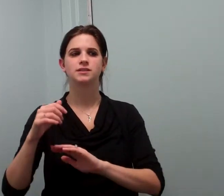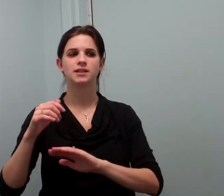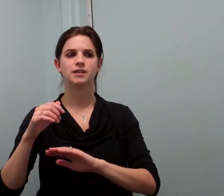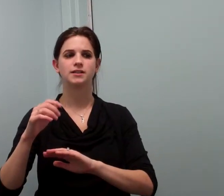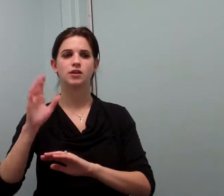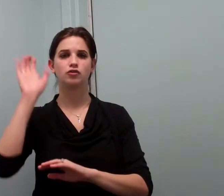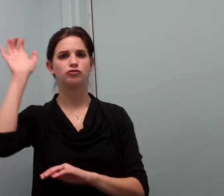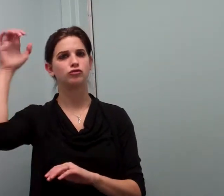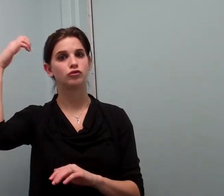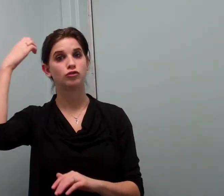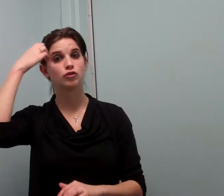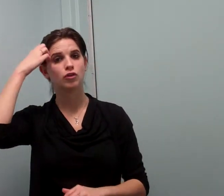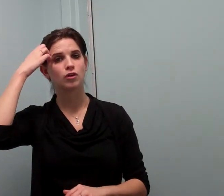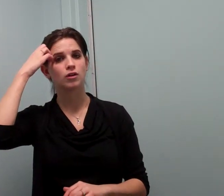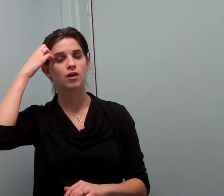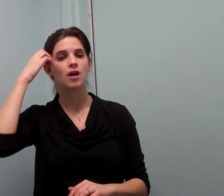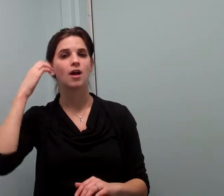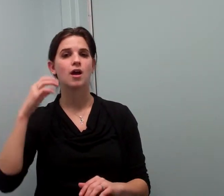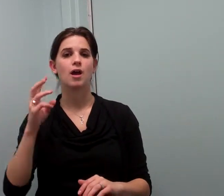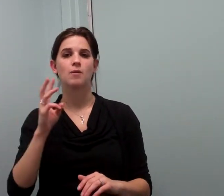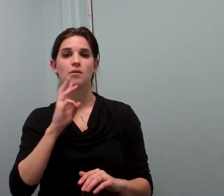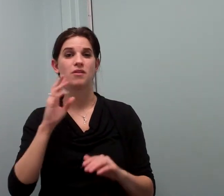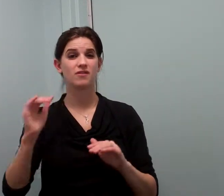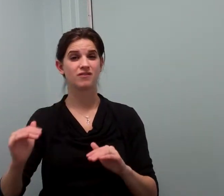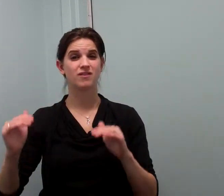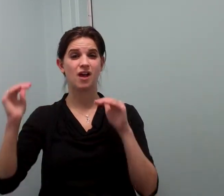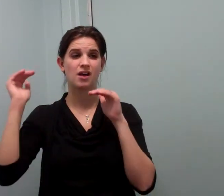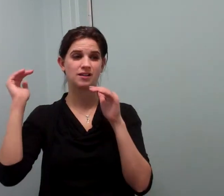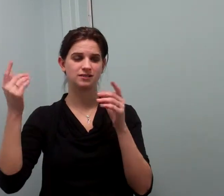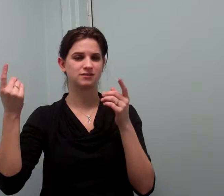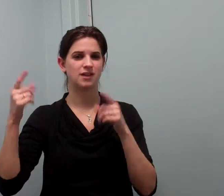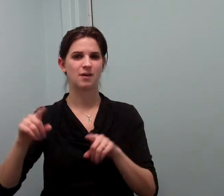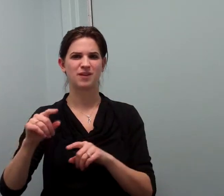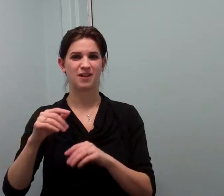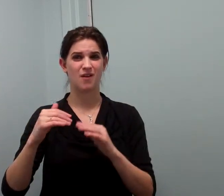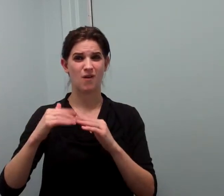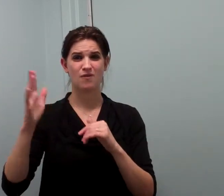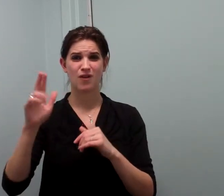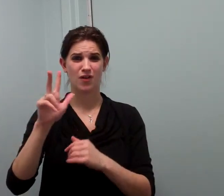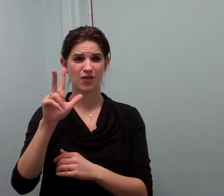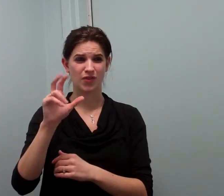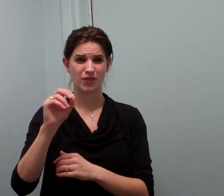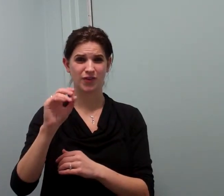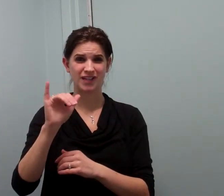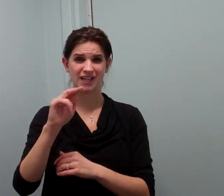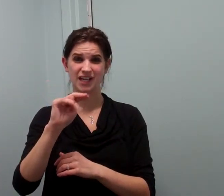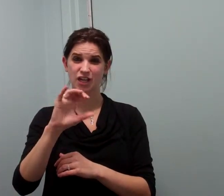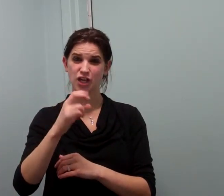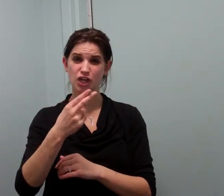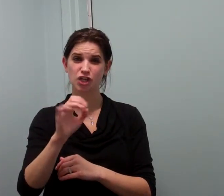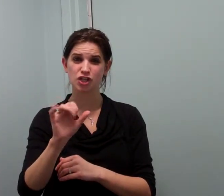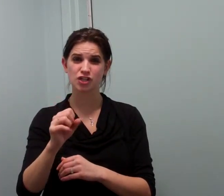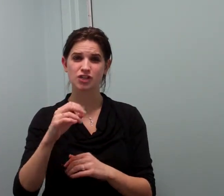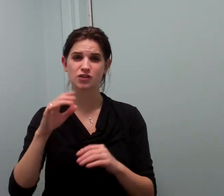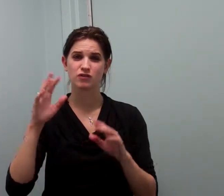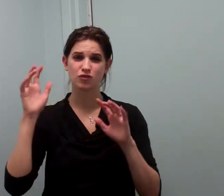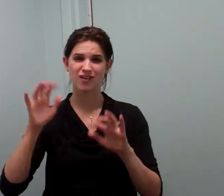Ground can't hold that stuff that quickly, it gets saturated. So that's that. We're focusing on the amount of moisture that